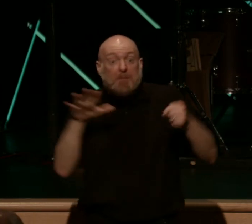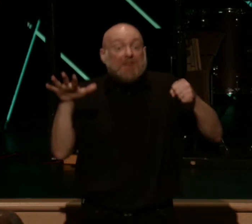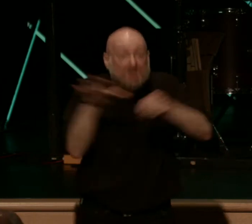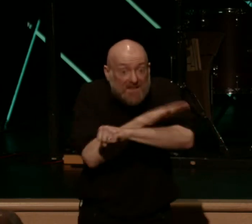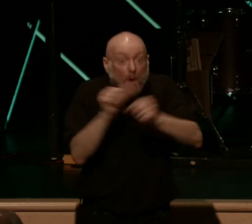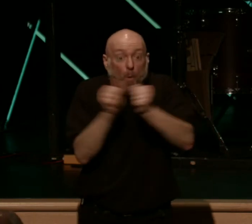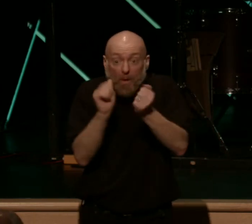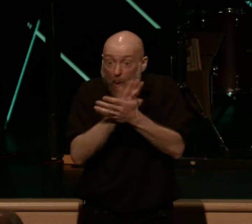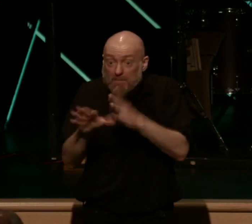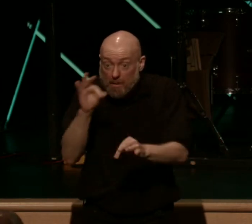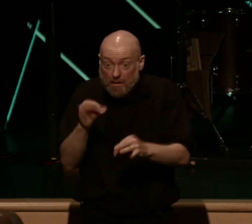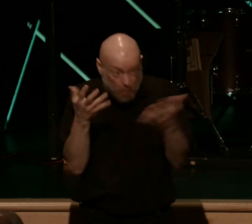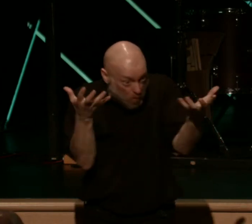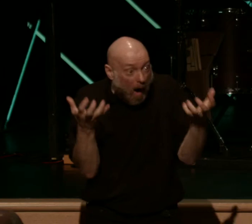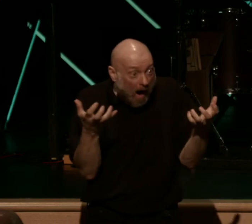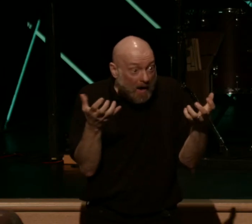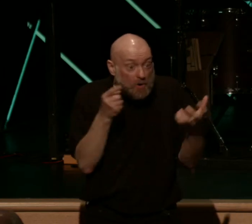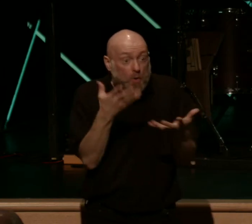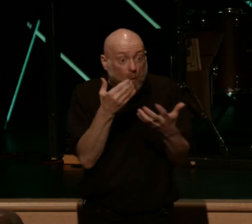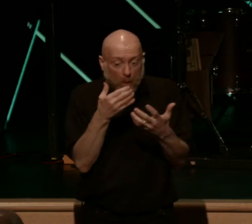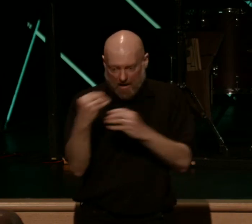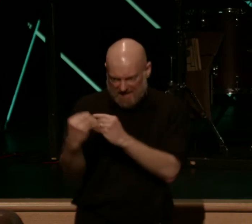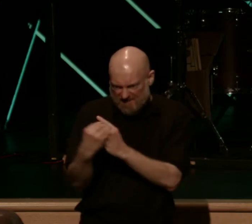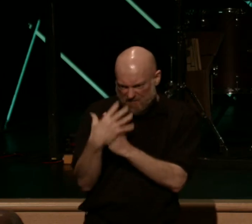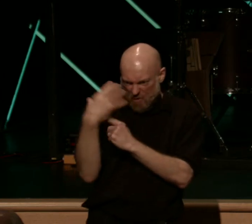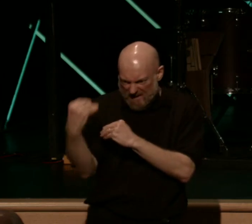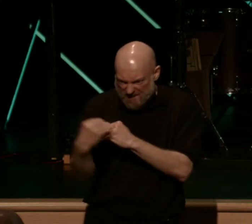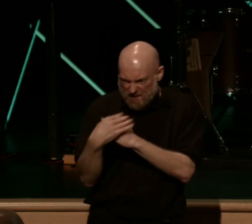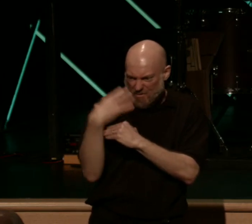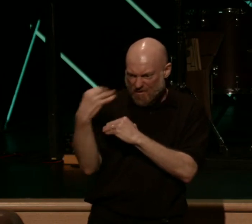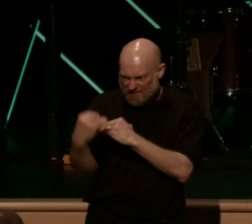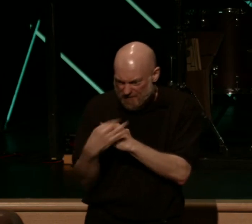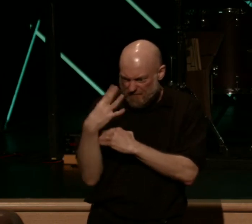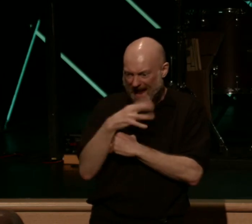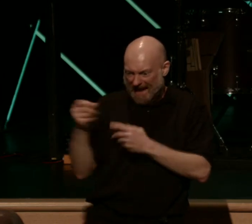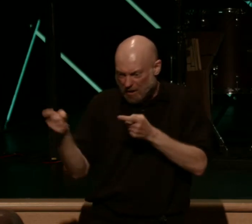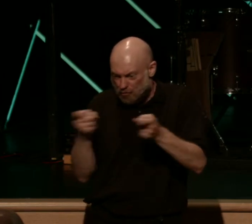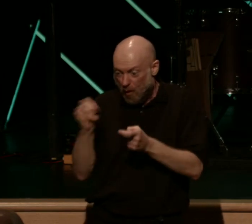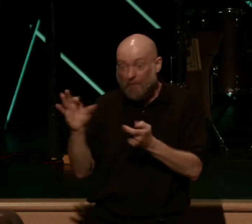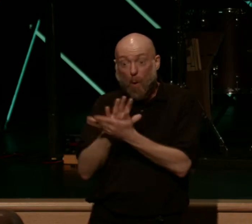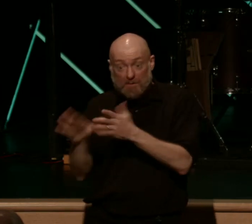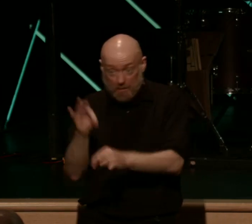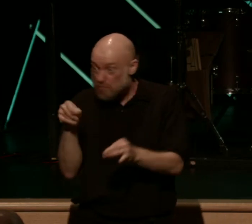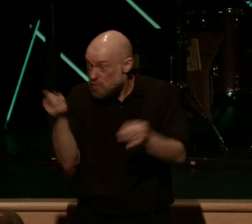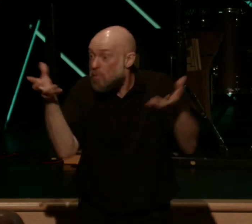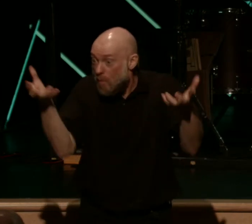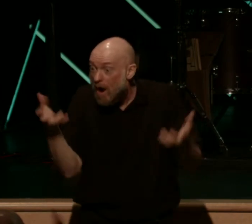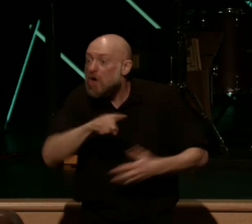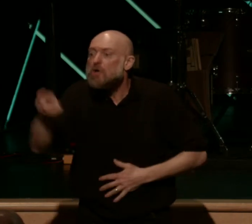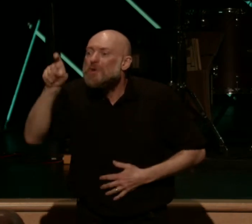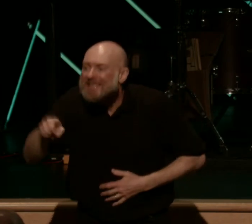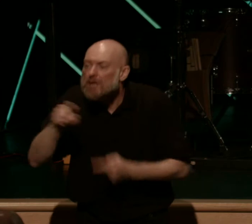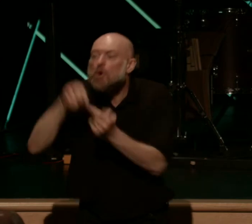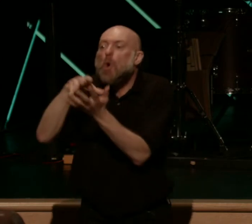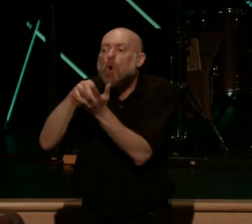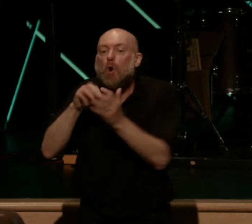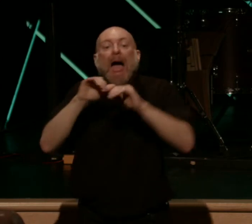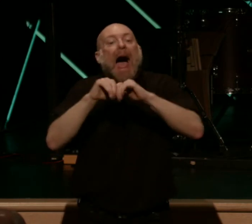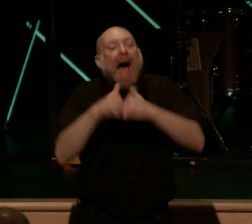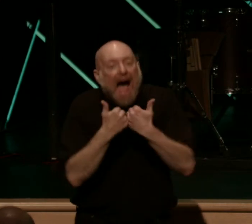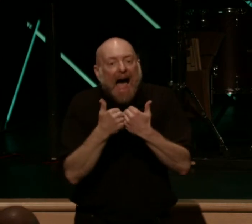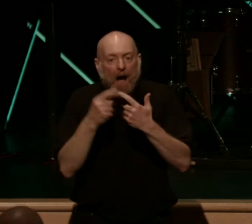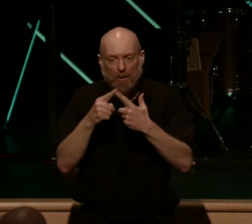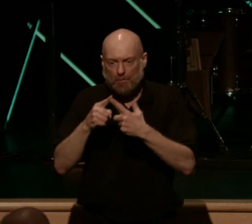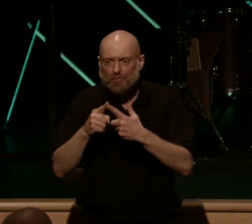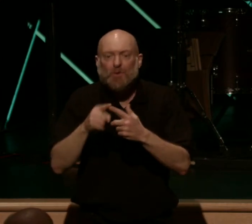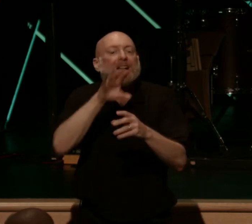with the Spirit, if we want to be under the influence and the control of the Holy Spirit, we need to learn how to raise